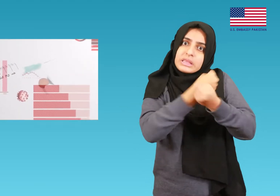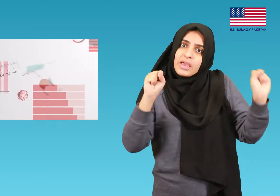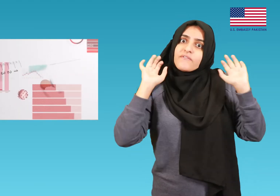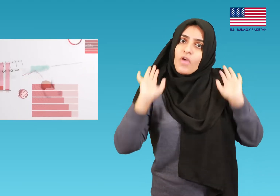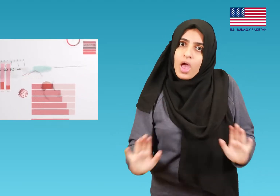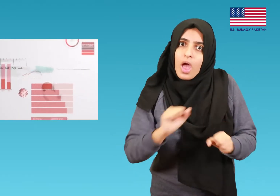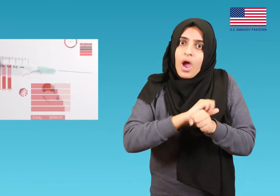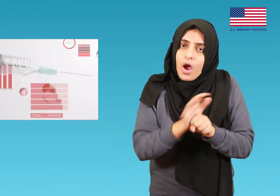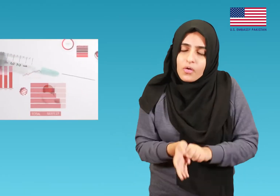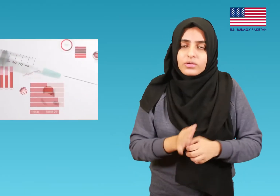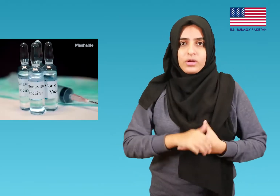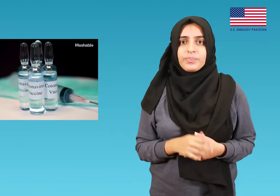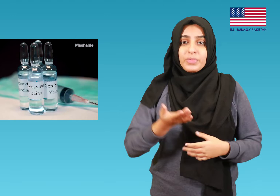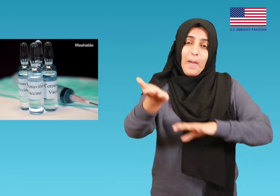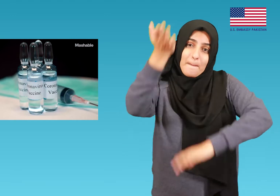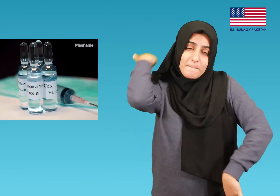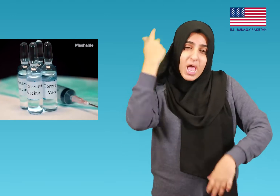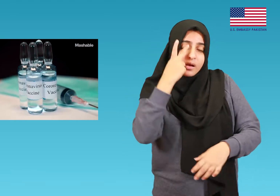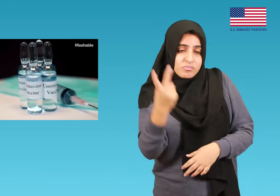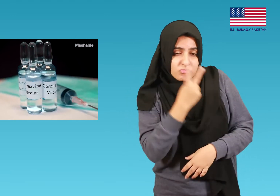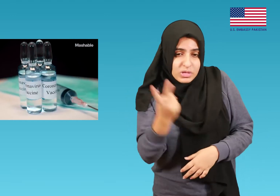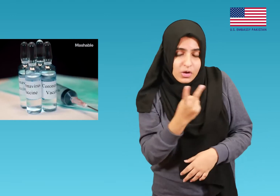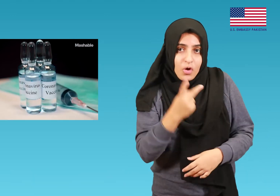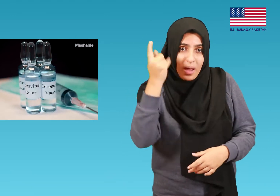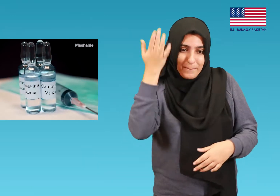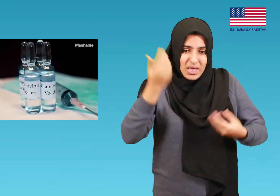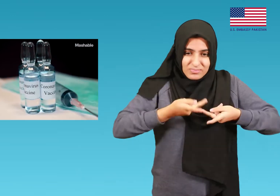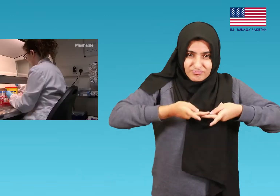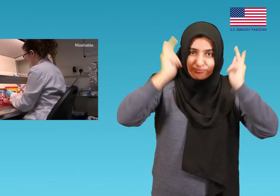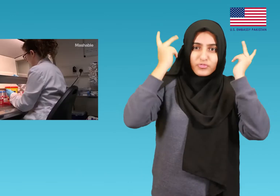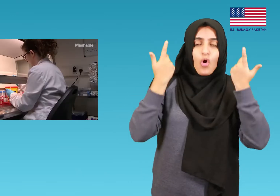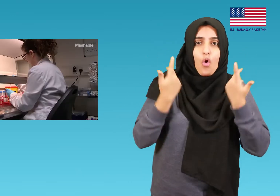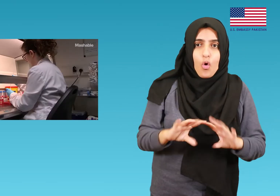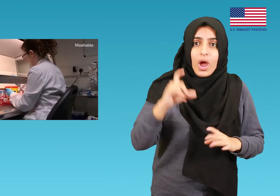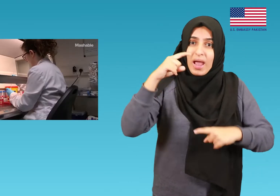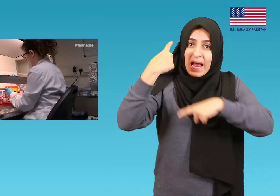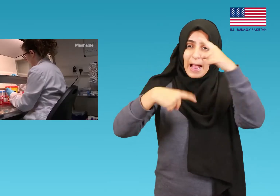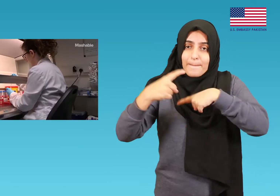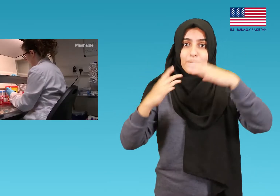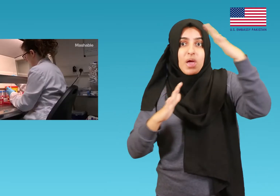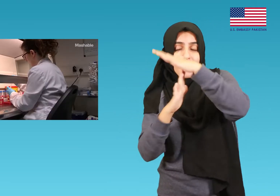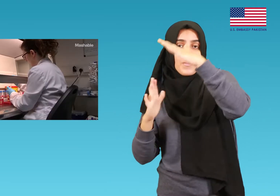early analysis released recently, the companies had also said that the vaccines appeared